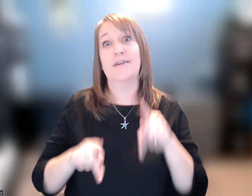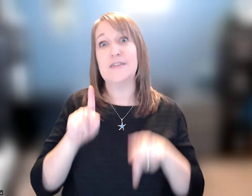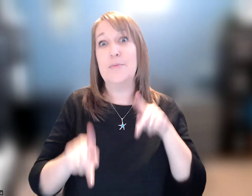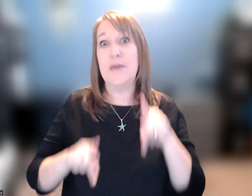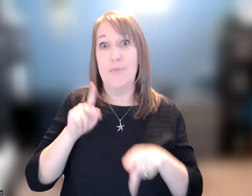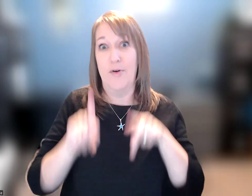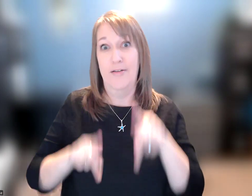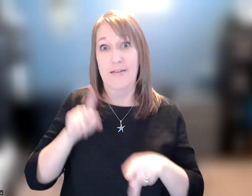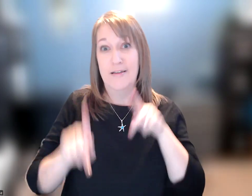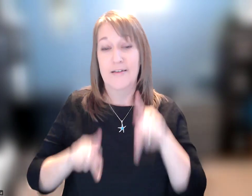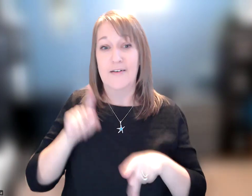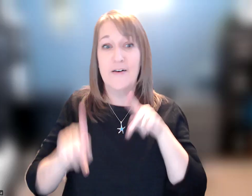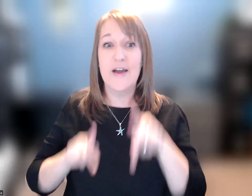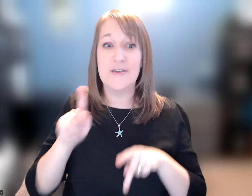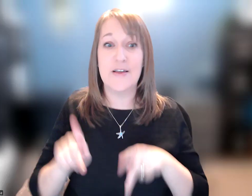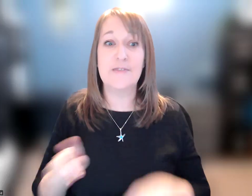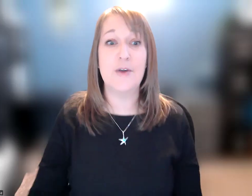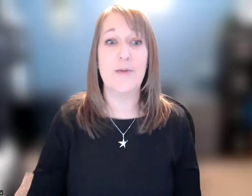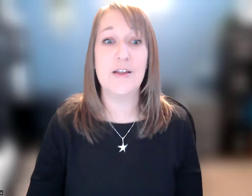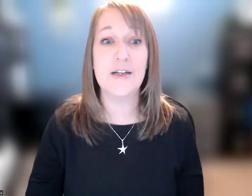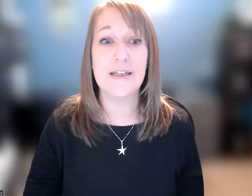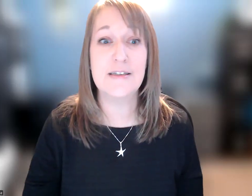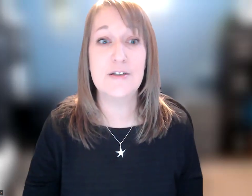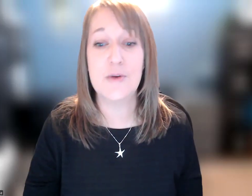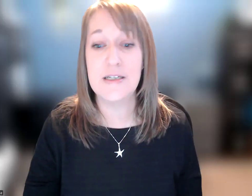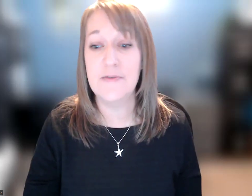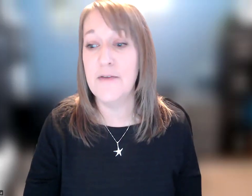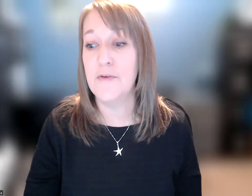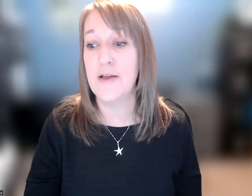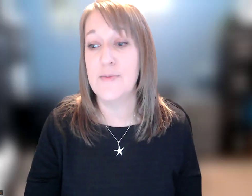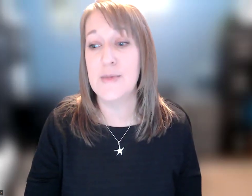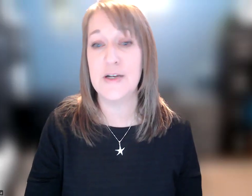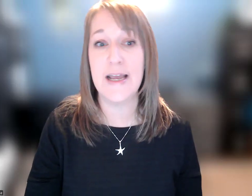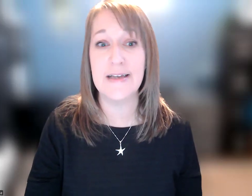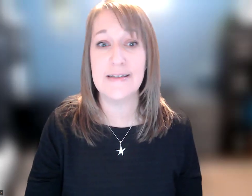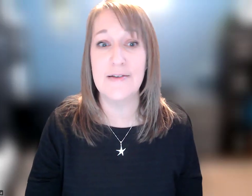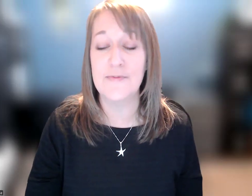see people. All right, so that's vocabulary list 25 for elementary ASL.